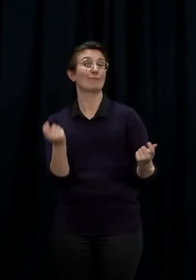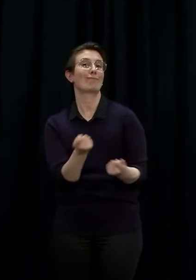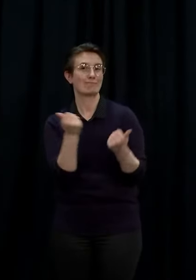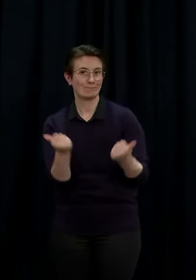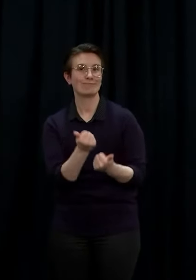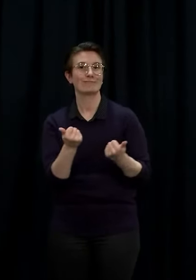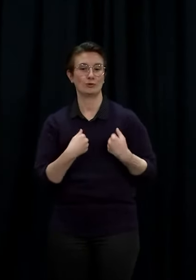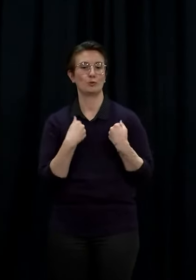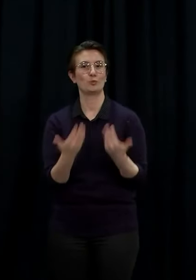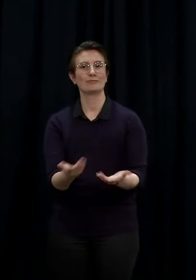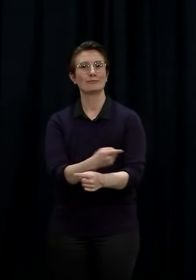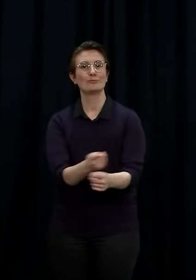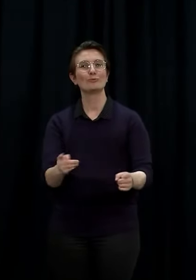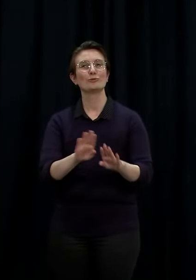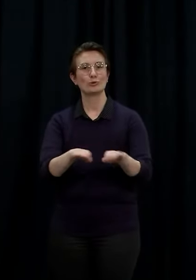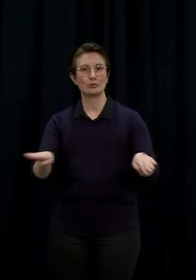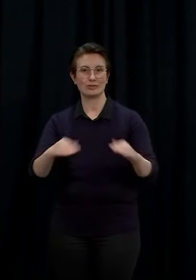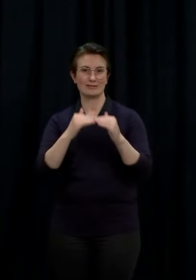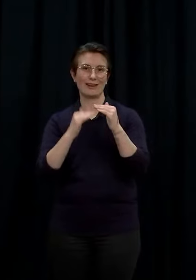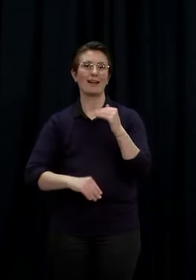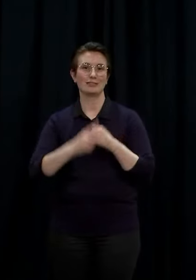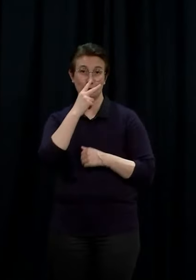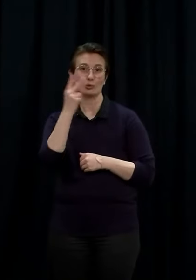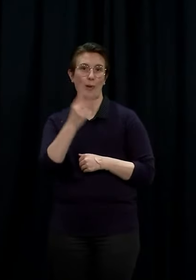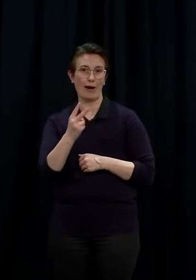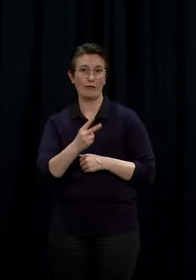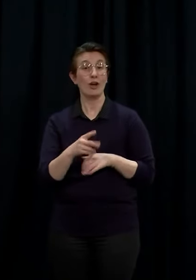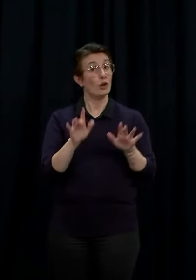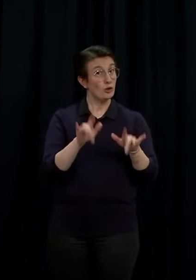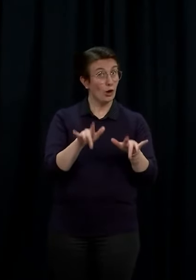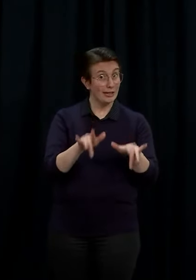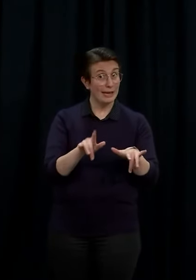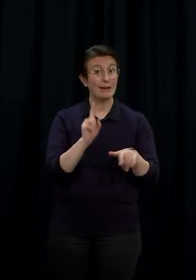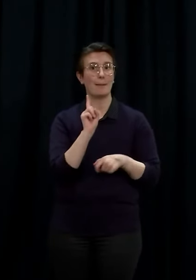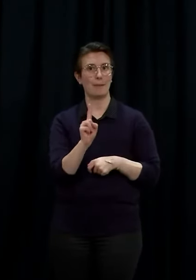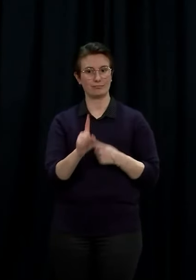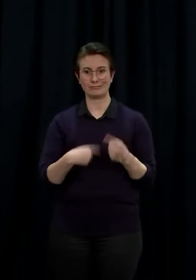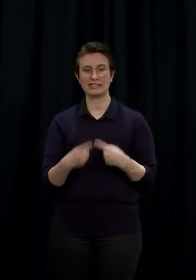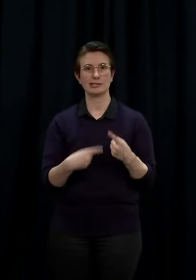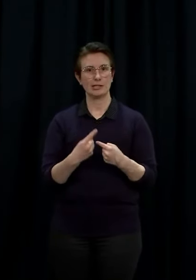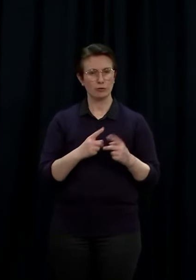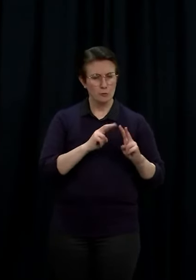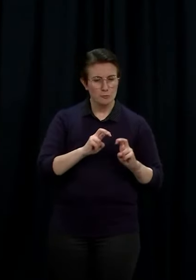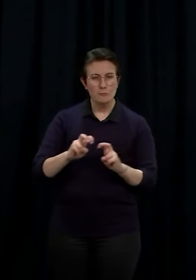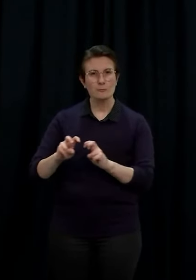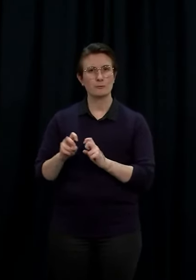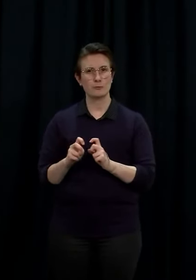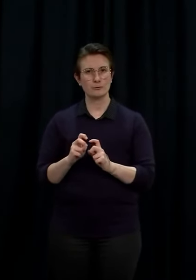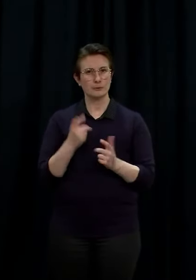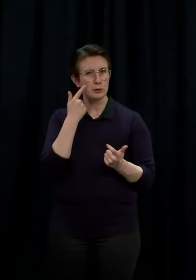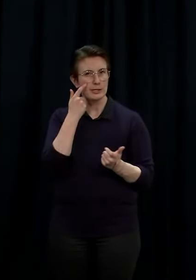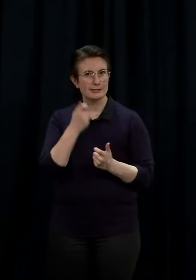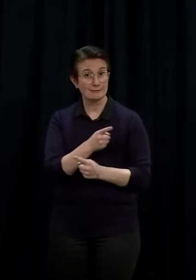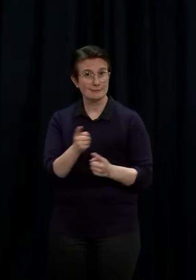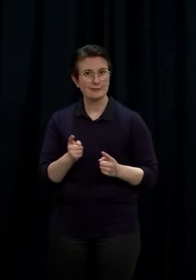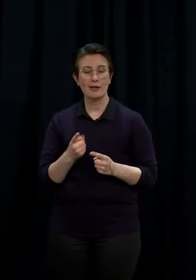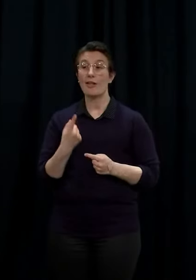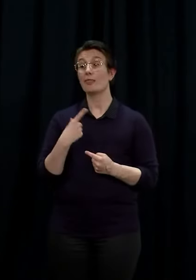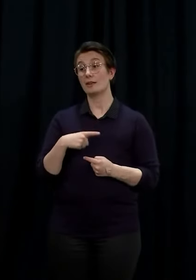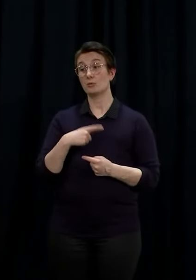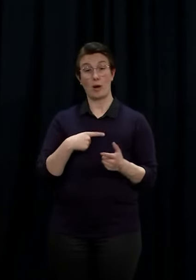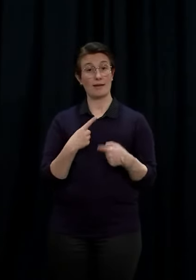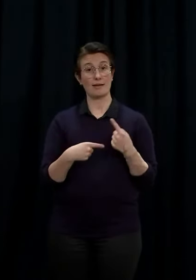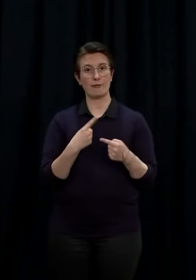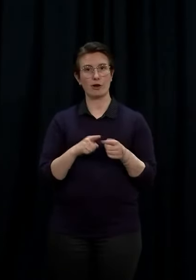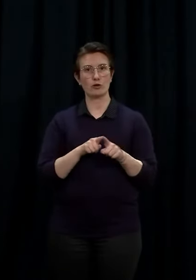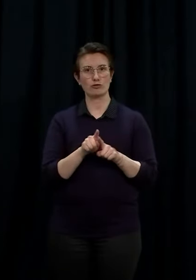And one of the reasons why we keep strongly supporting an elimination strategy is because we want to have that evidence and to